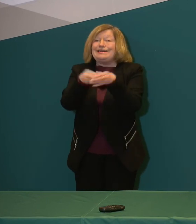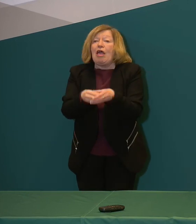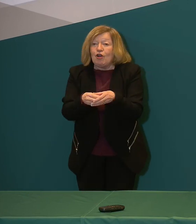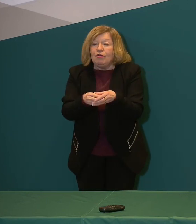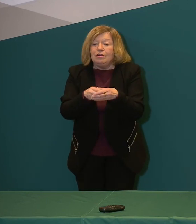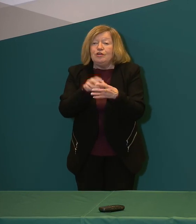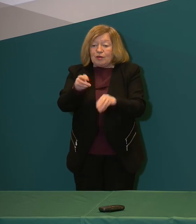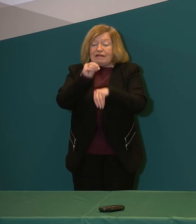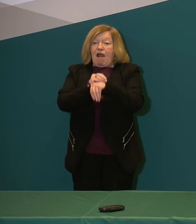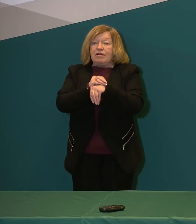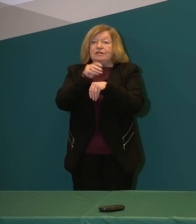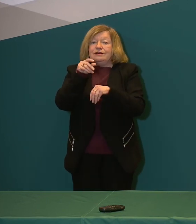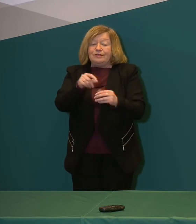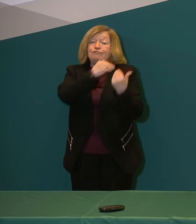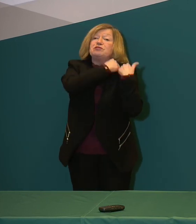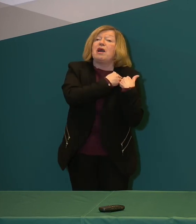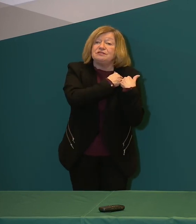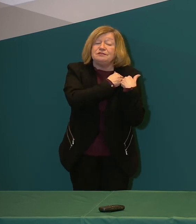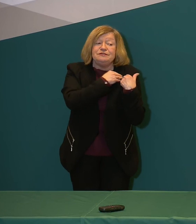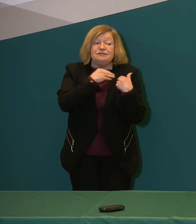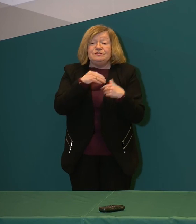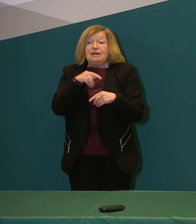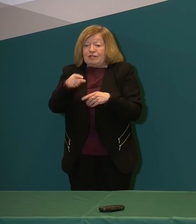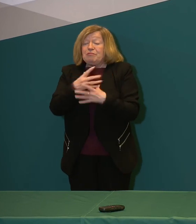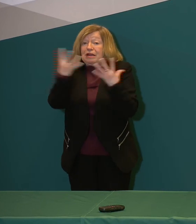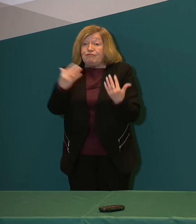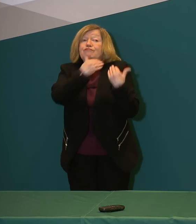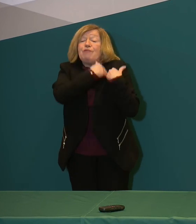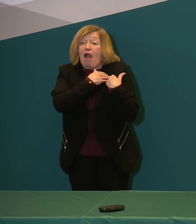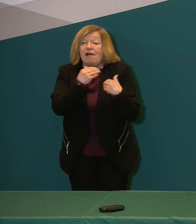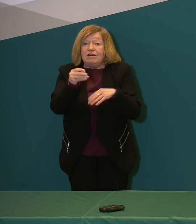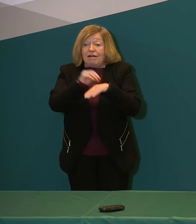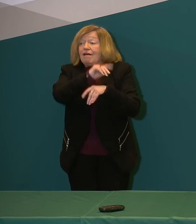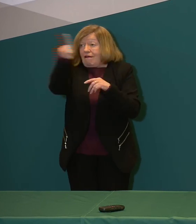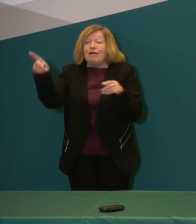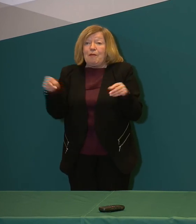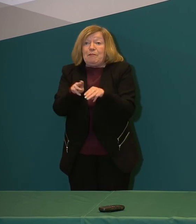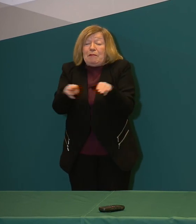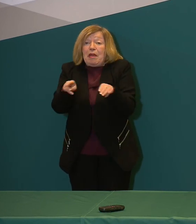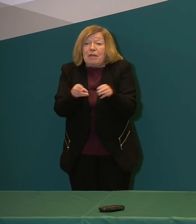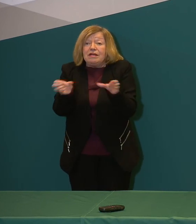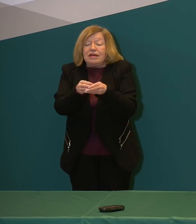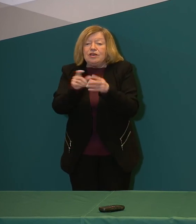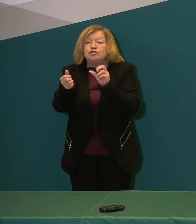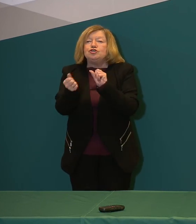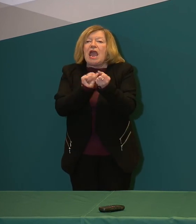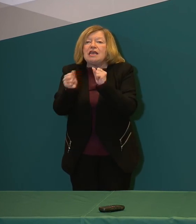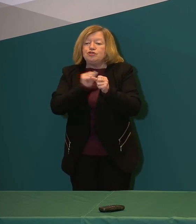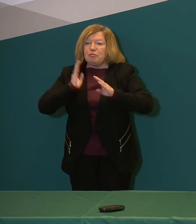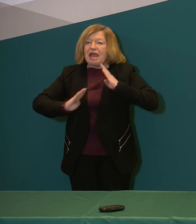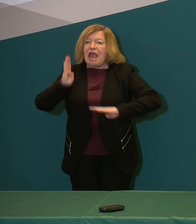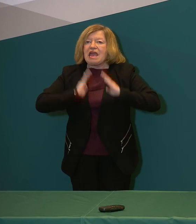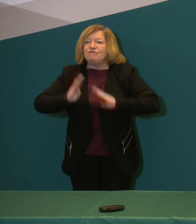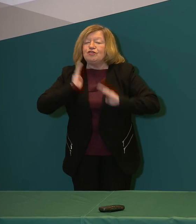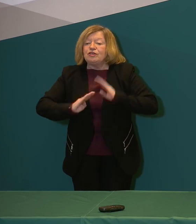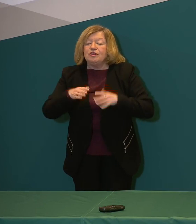to take on the burden, and it has been a substantial burden on society, of changing behaviours,